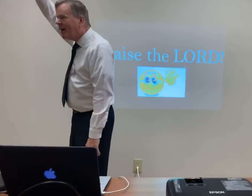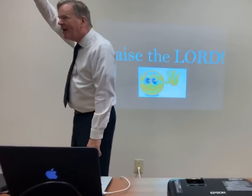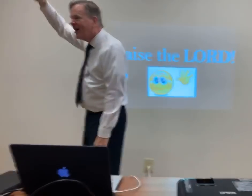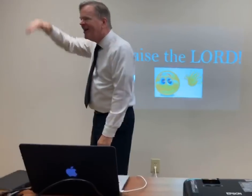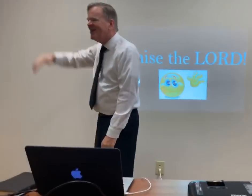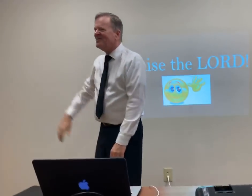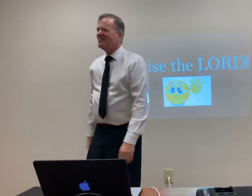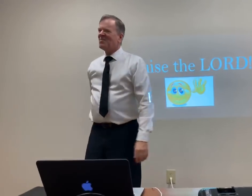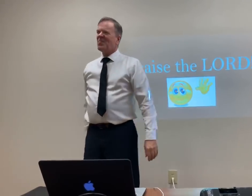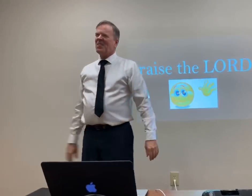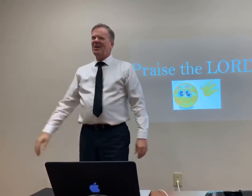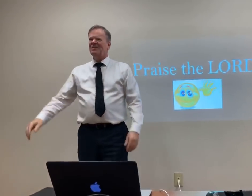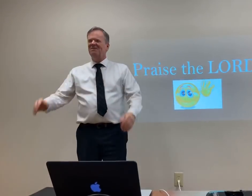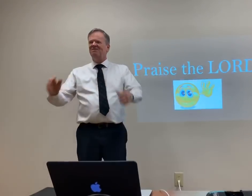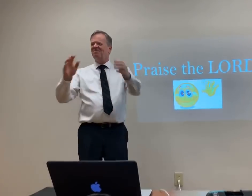You growing?